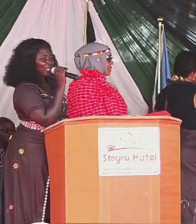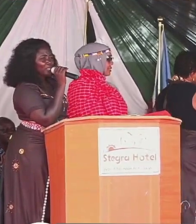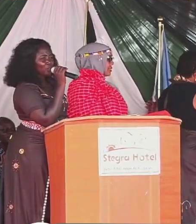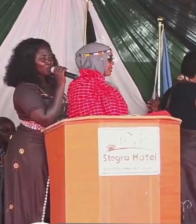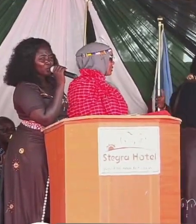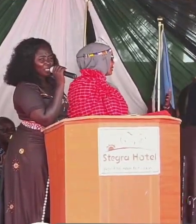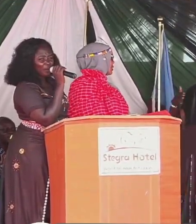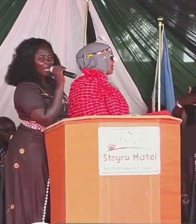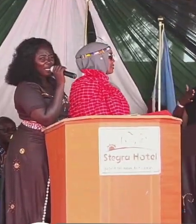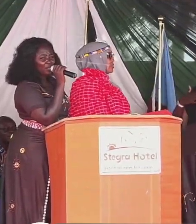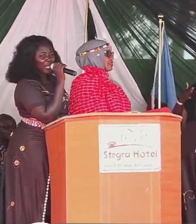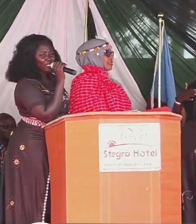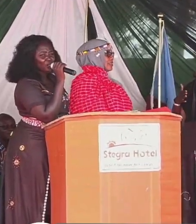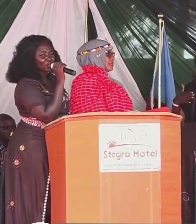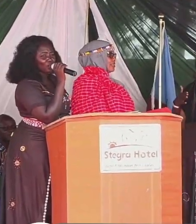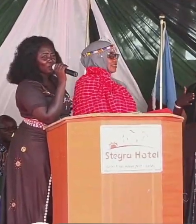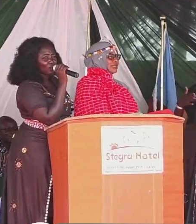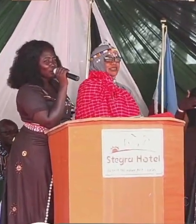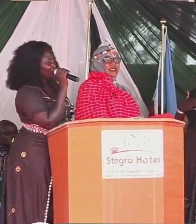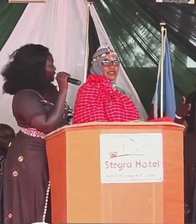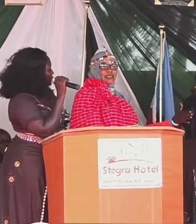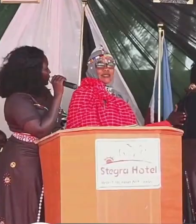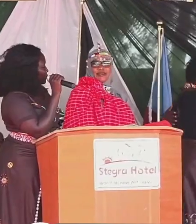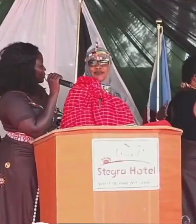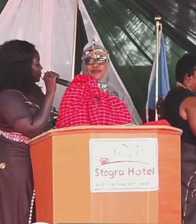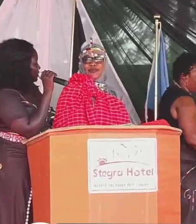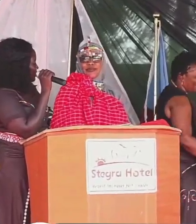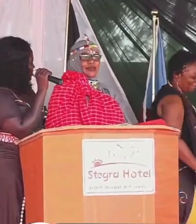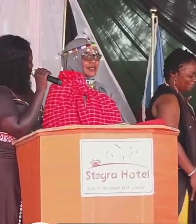Leso ya kishutu. Sema leso ya kishutu.